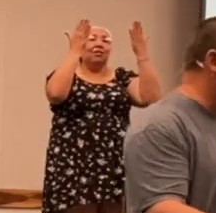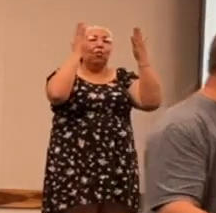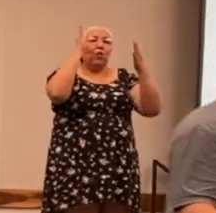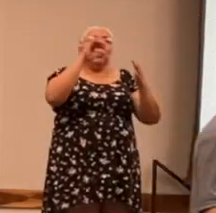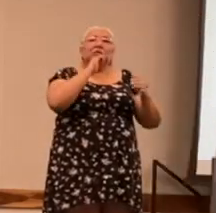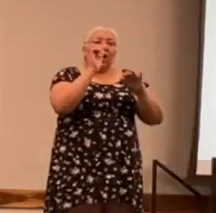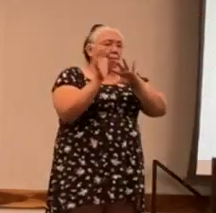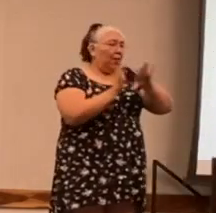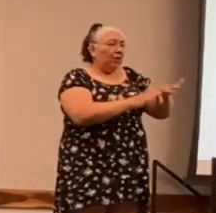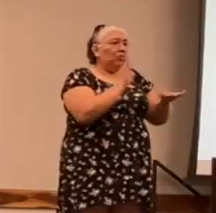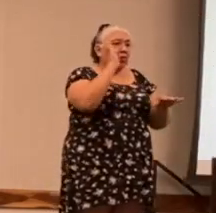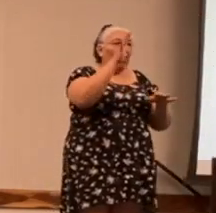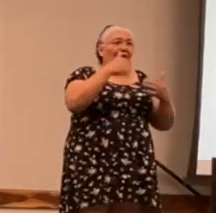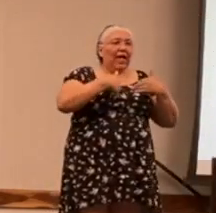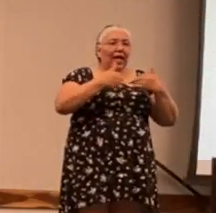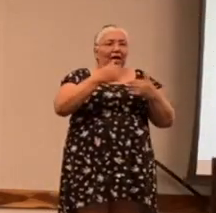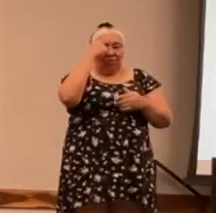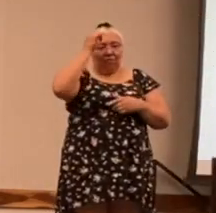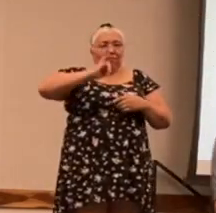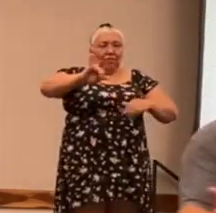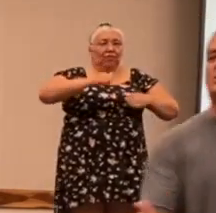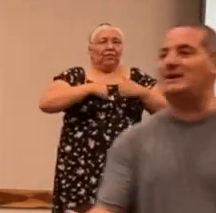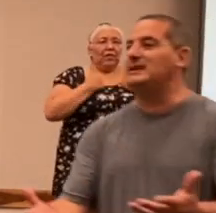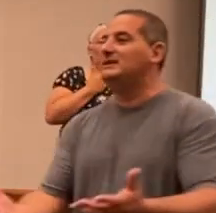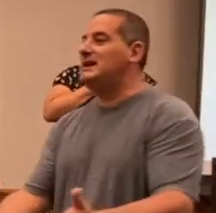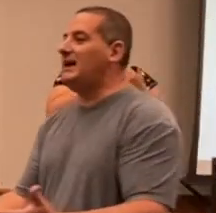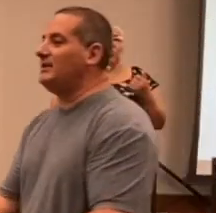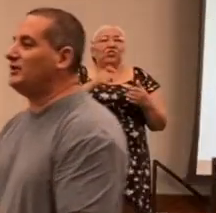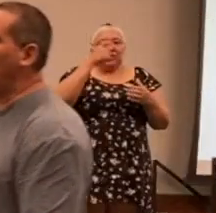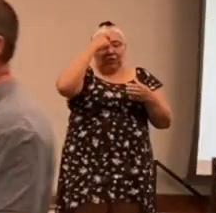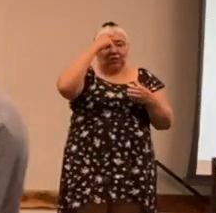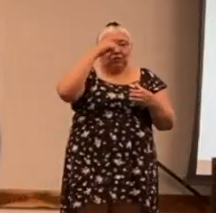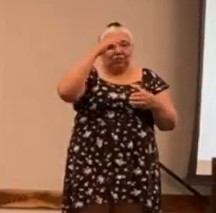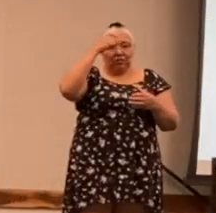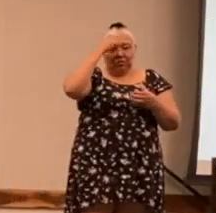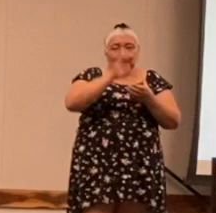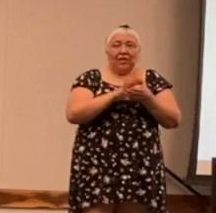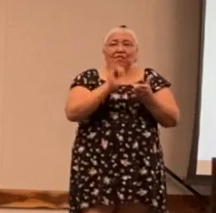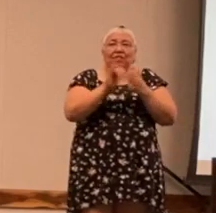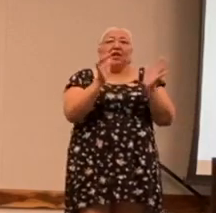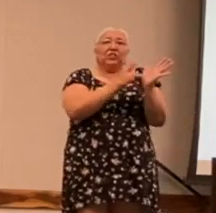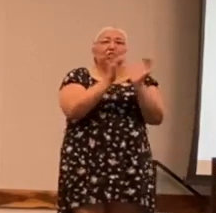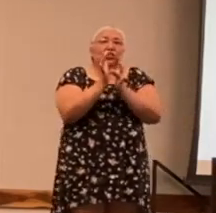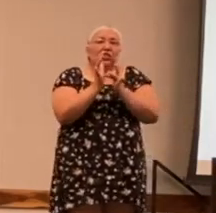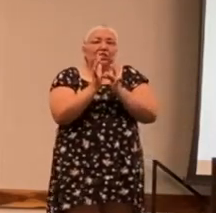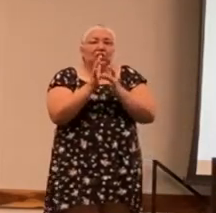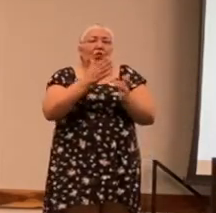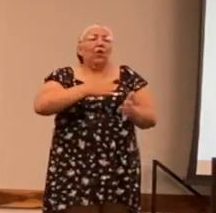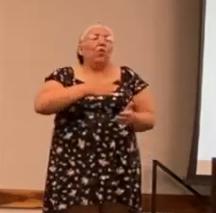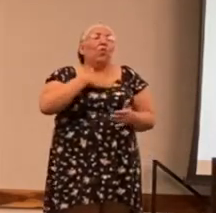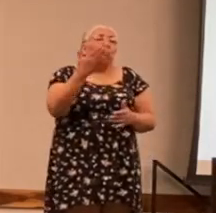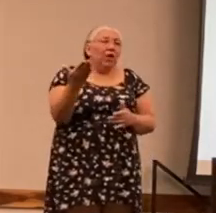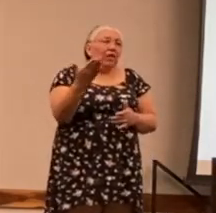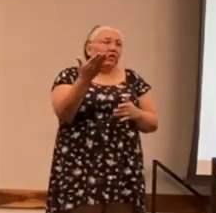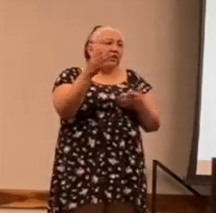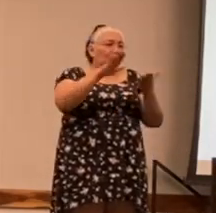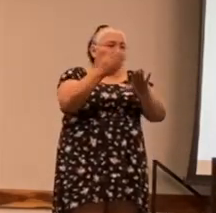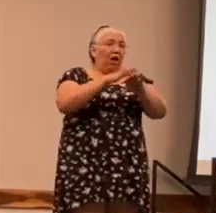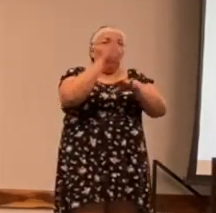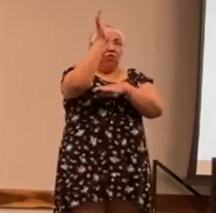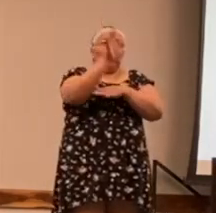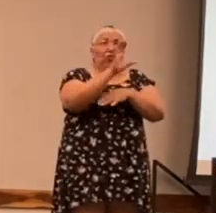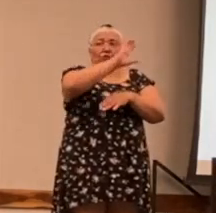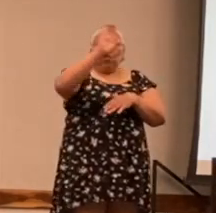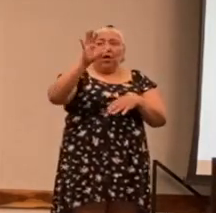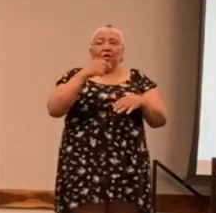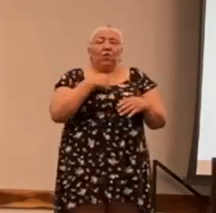Yes, it's that simple. You just have to believe that Jesus Christ died on the cross for you. He went willingly for you. I believe that we see it